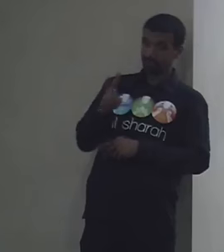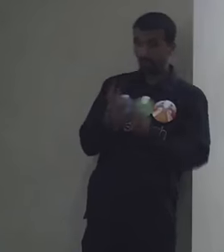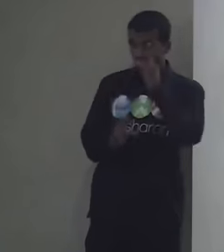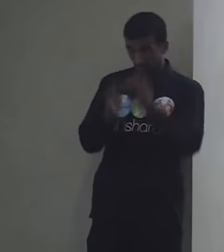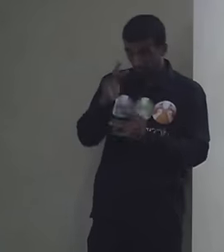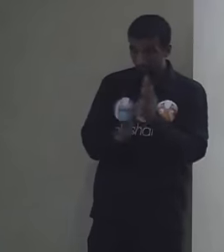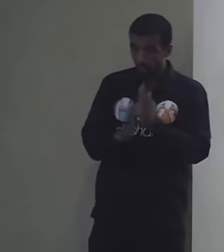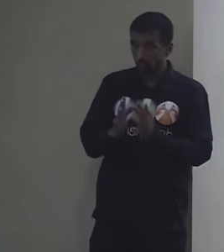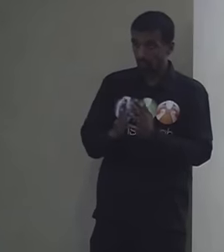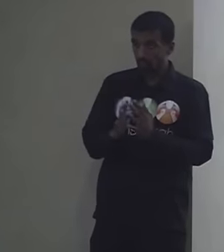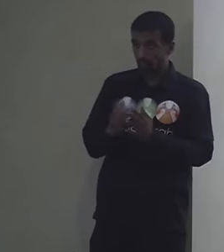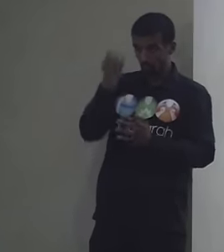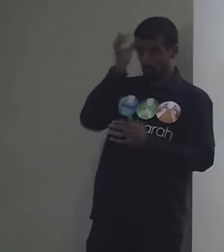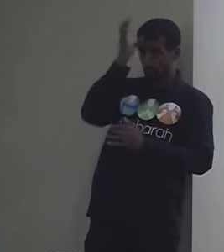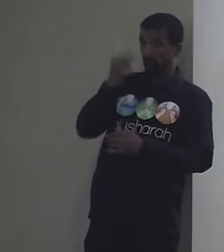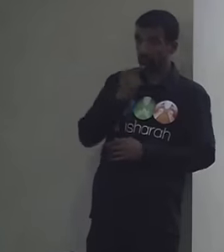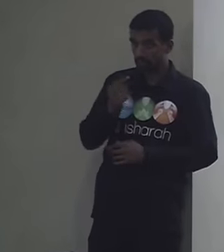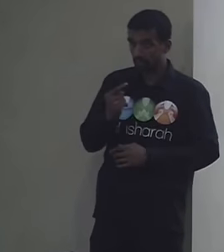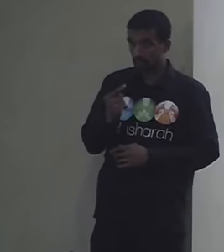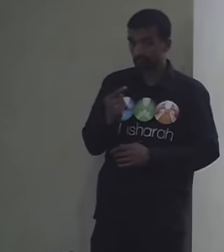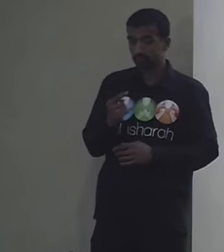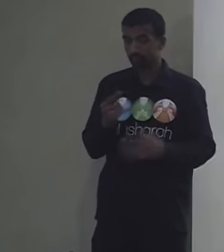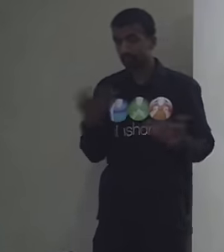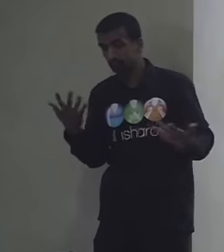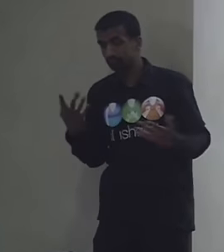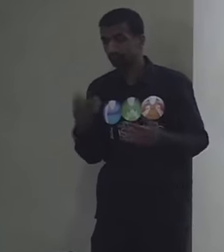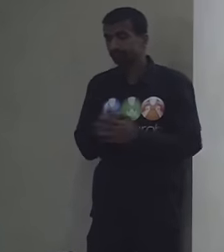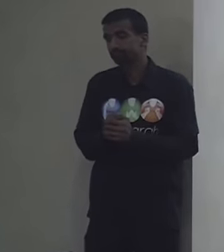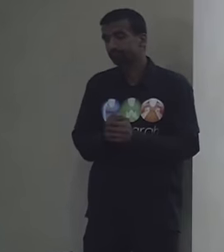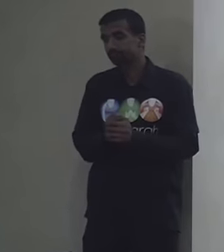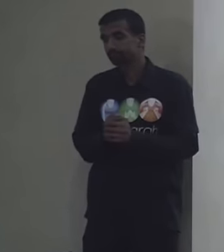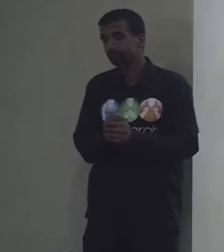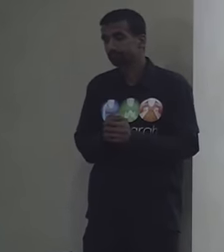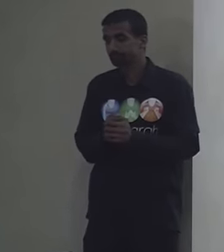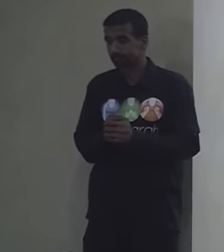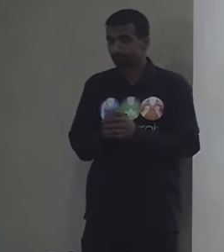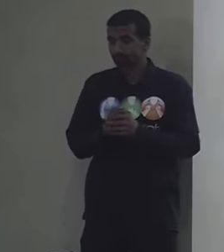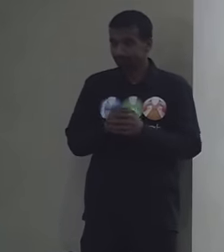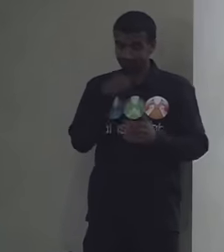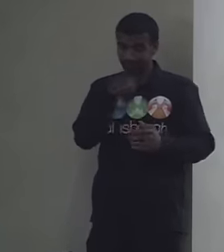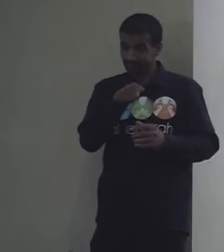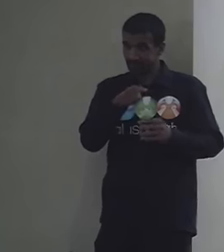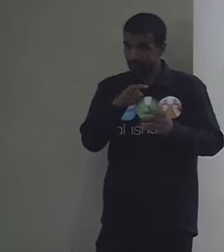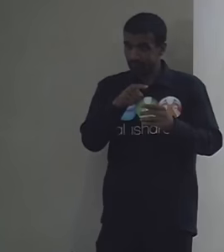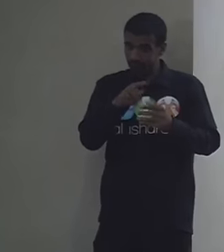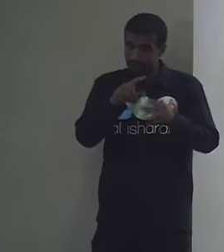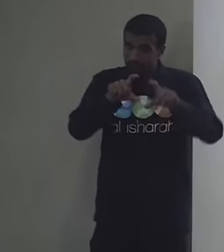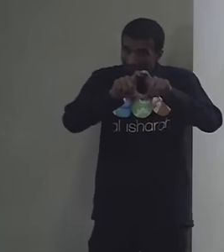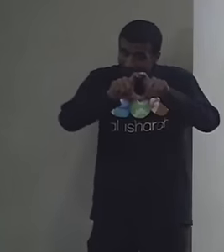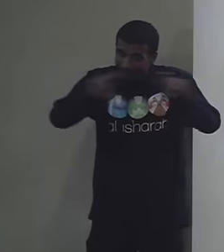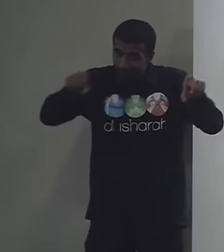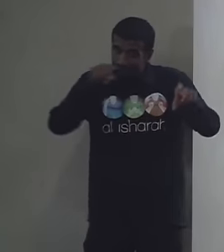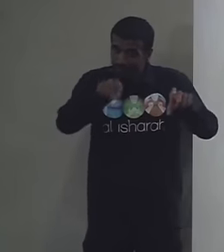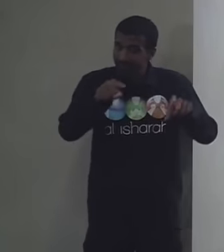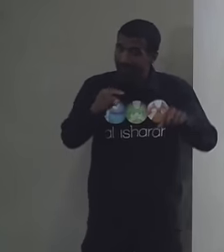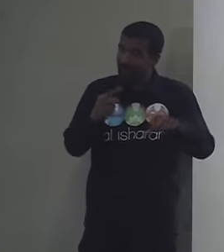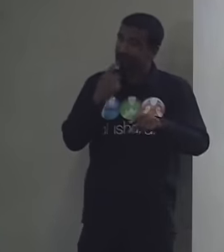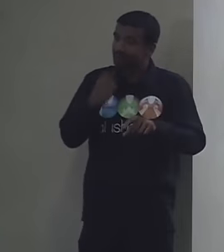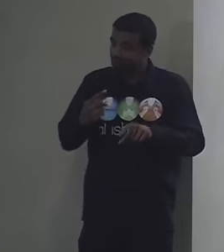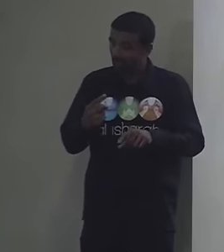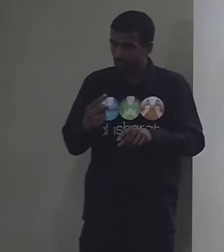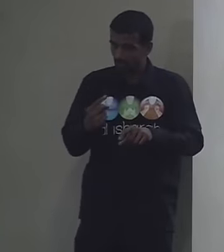personally, wallahu ta'ala a'lam, disagree, because this ayah is not, the knowledge of conviction is not that you will see